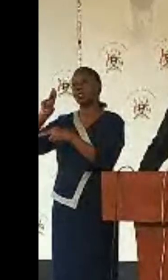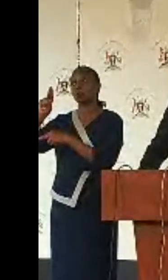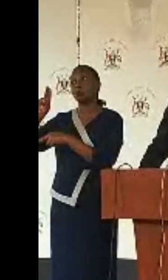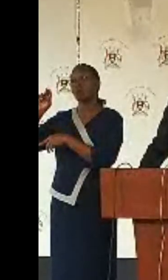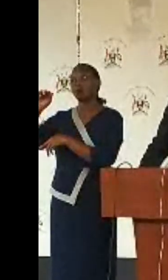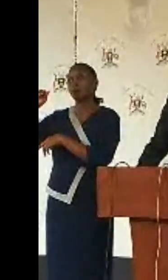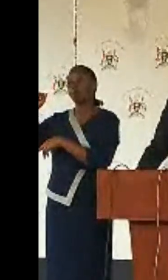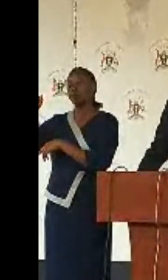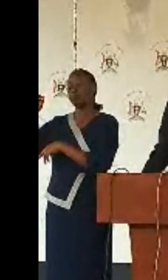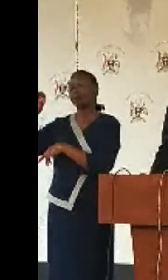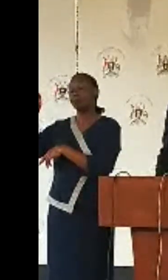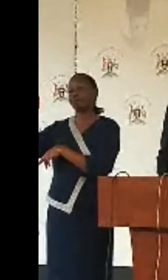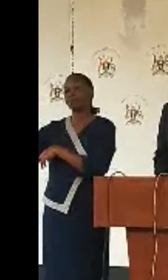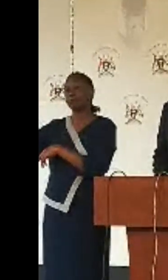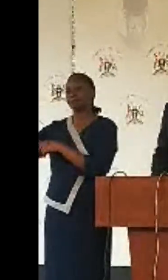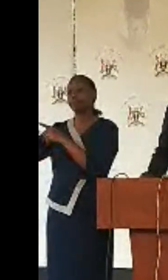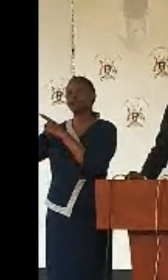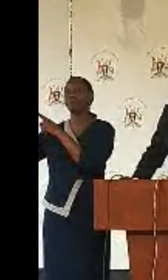UACE.